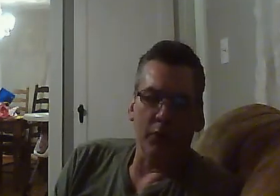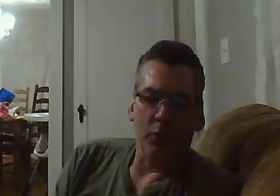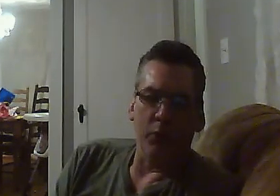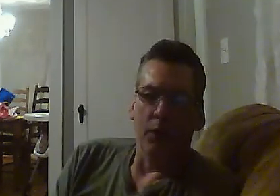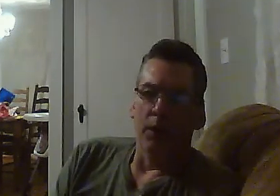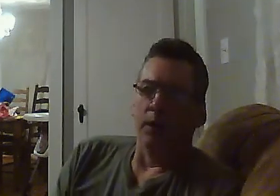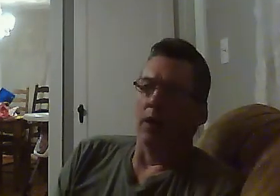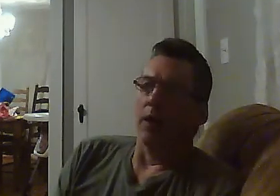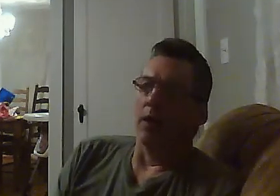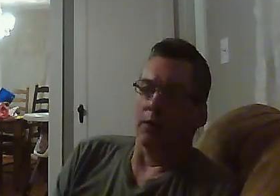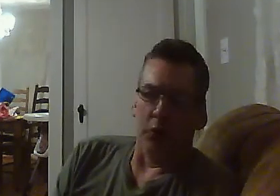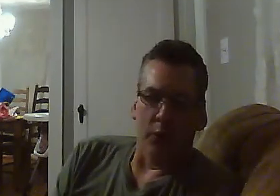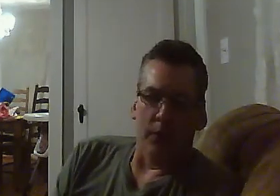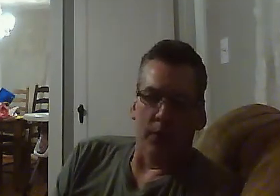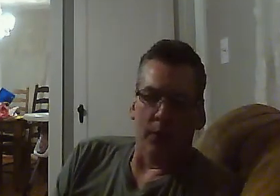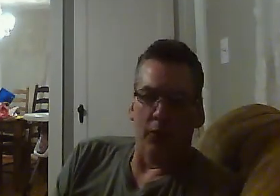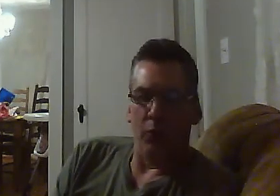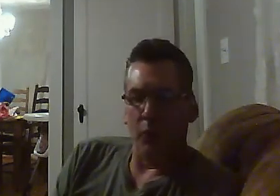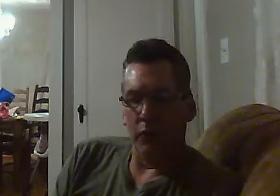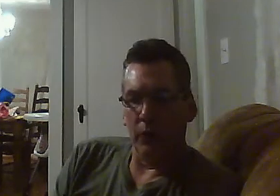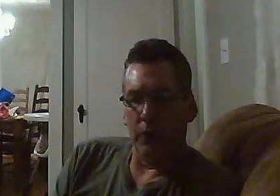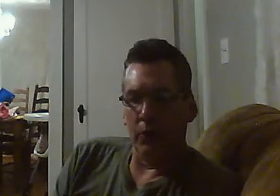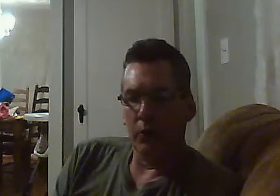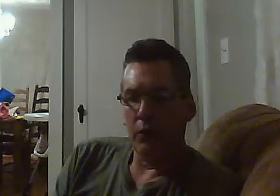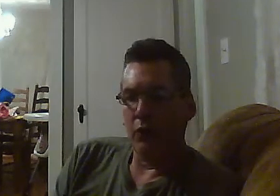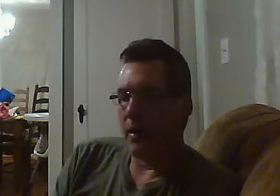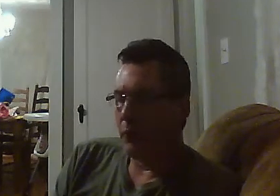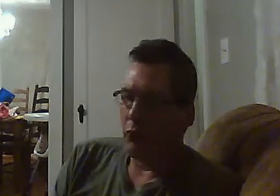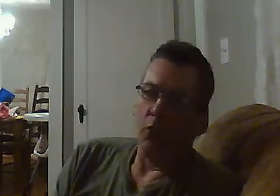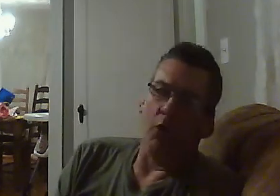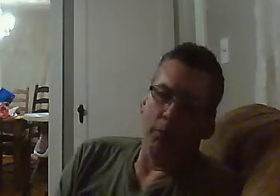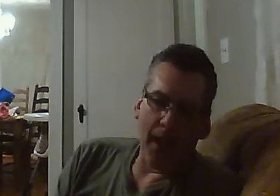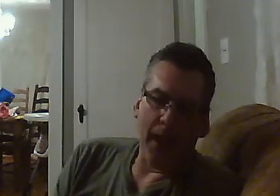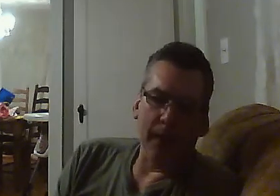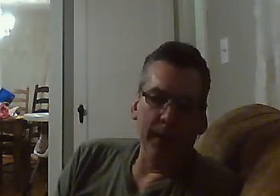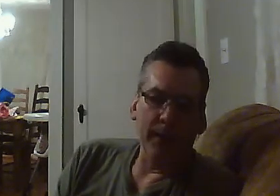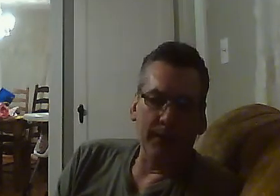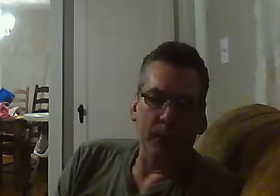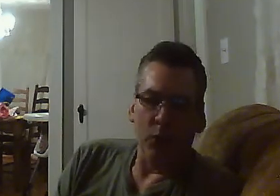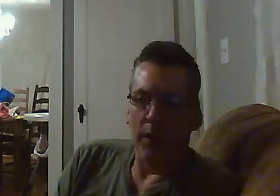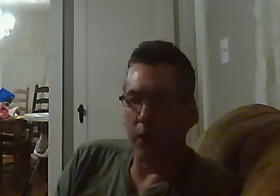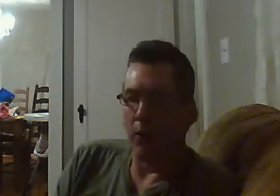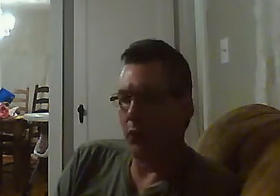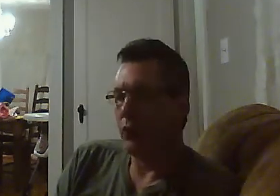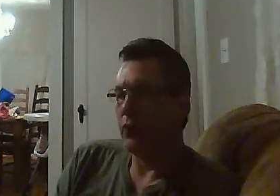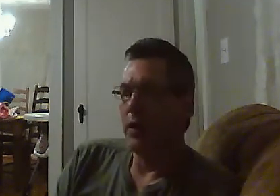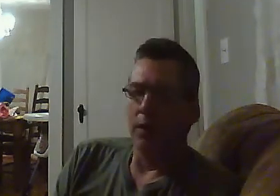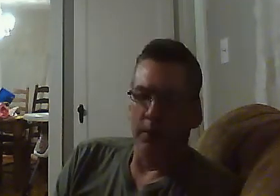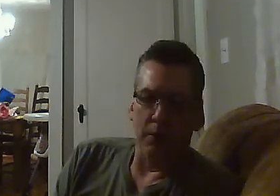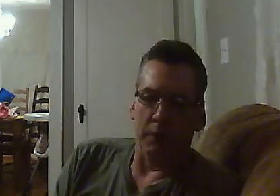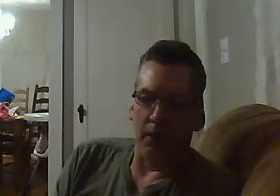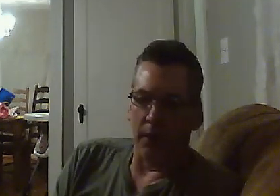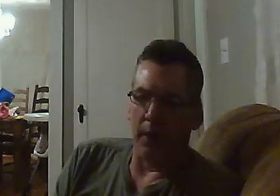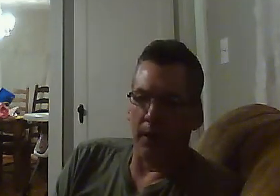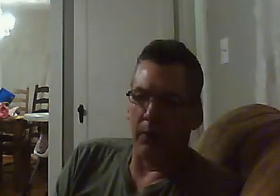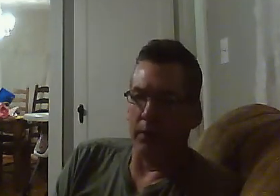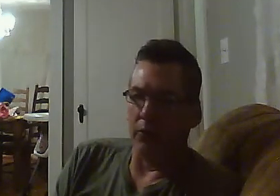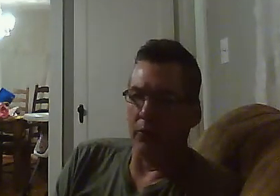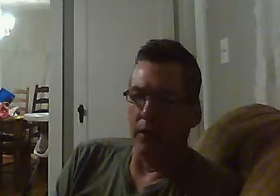individual term in there. So once we get done with these chapters, we'll go back and then we'll hit all those different little areas, and